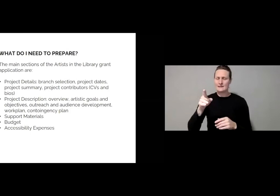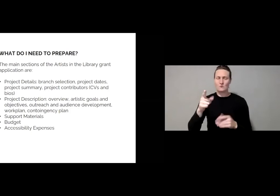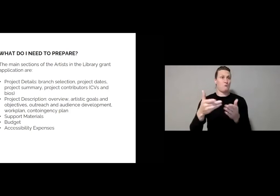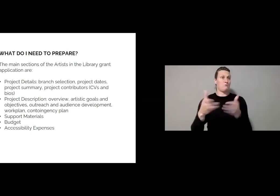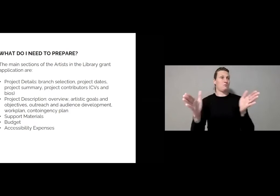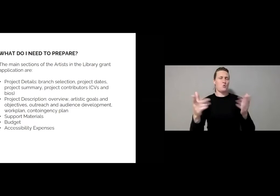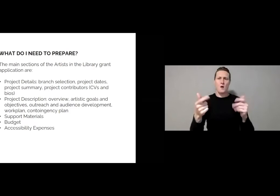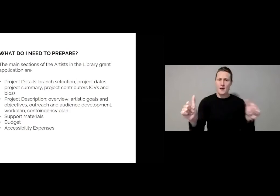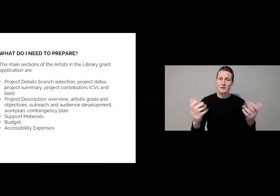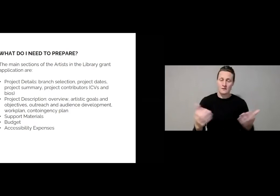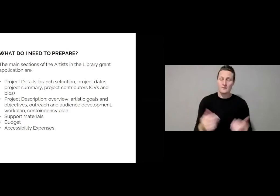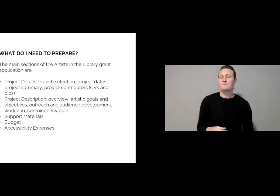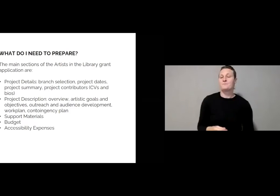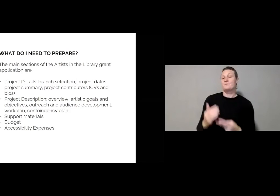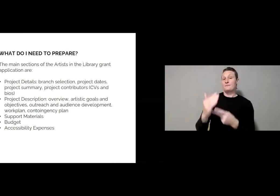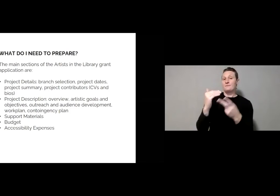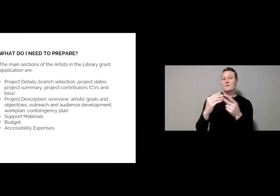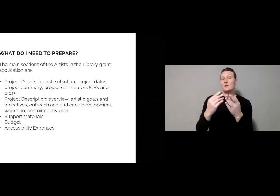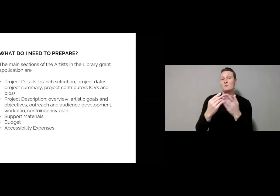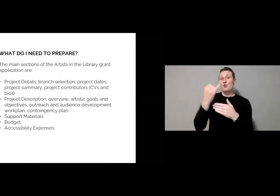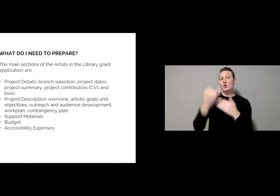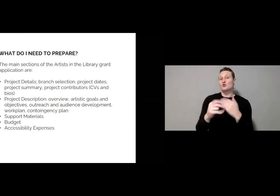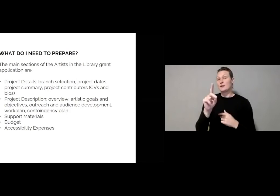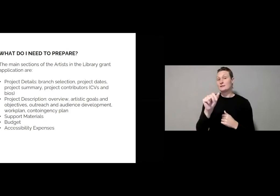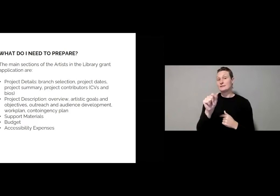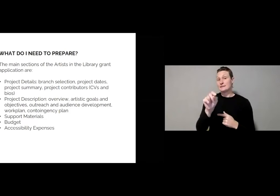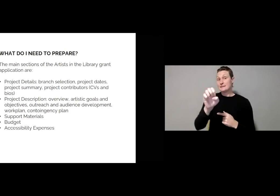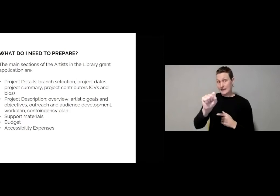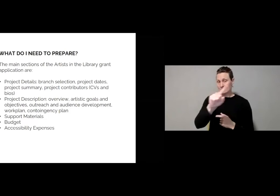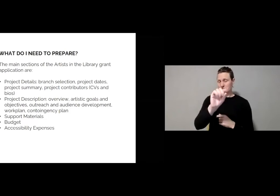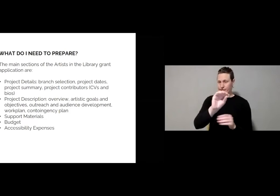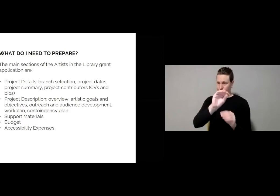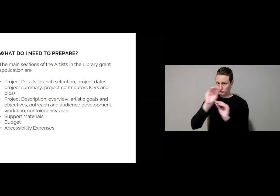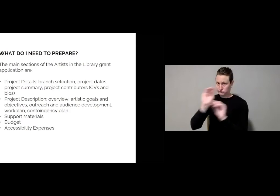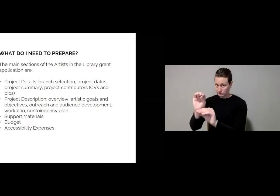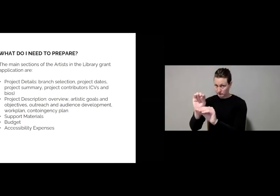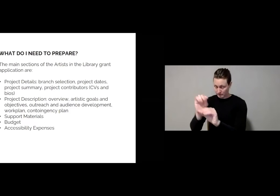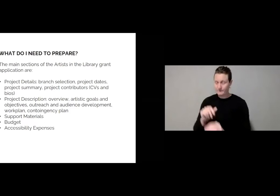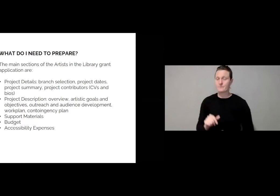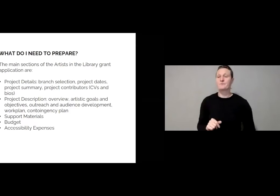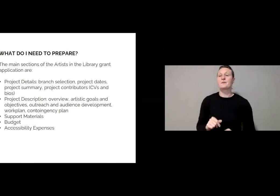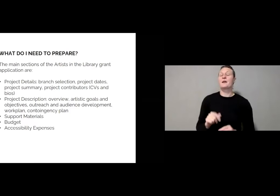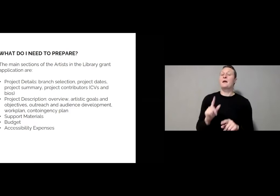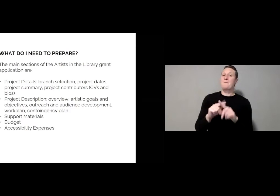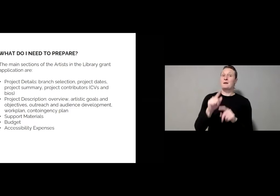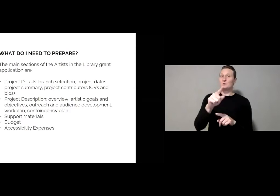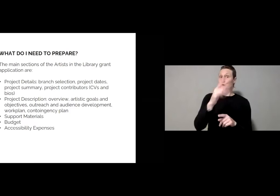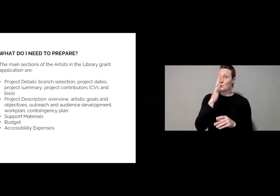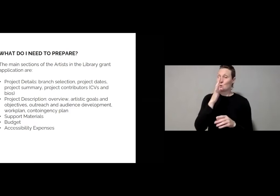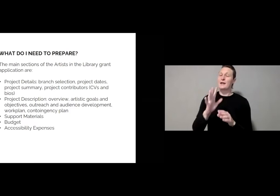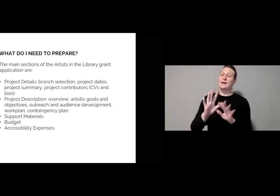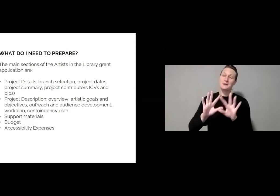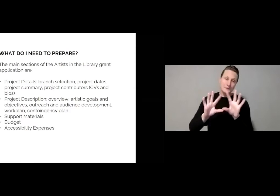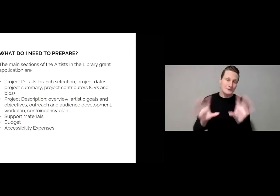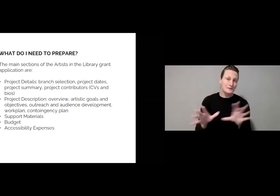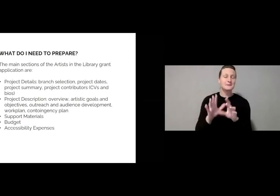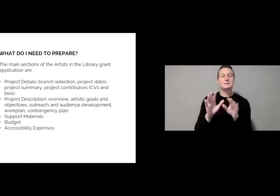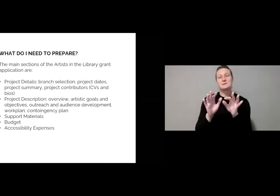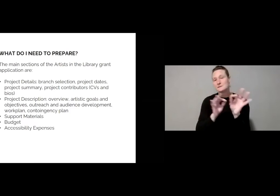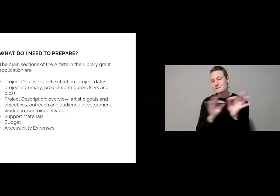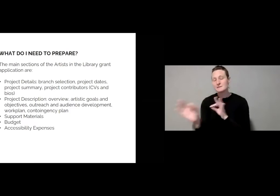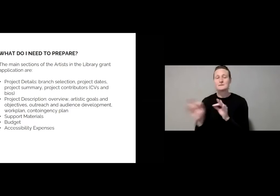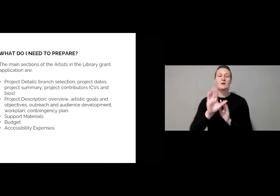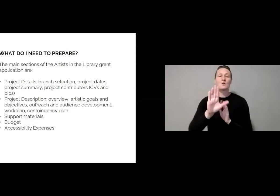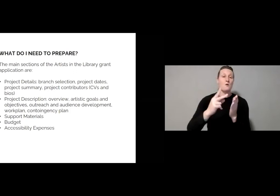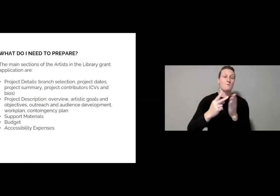project dates. You're going to write a nice, concise, beautiful project summary that describes what you